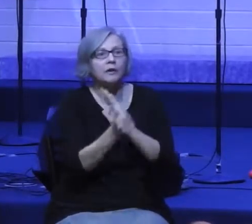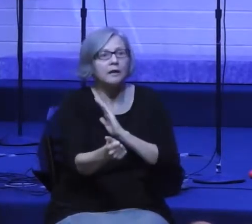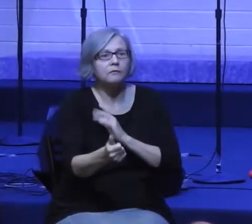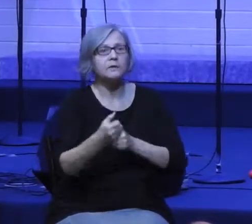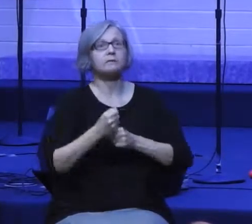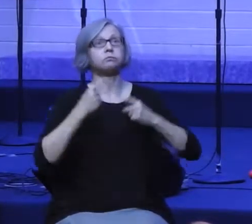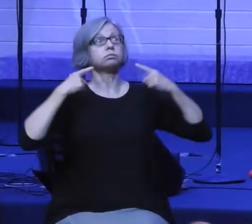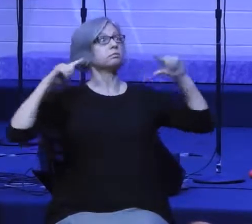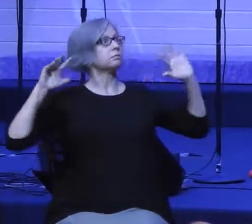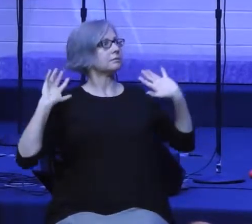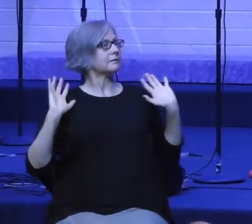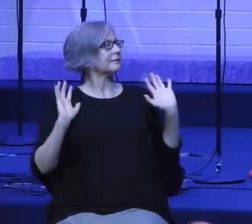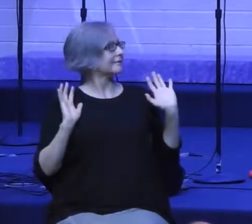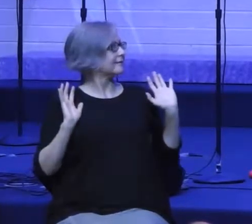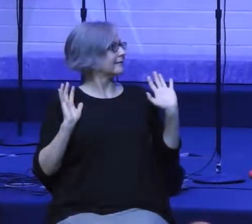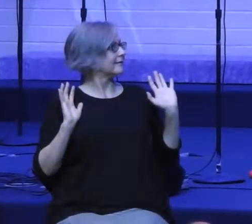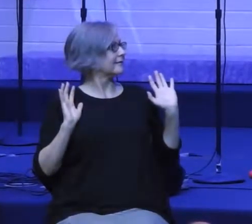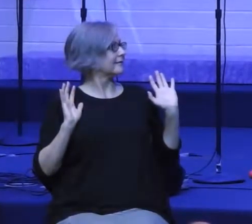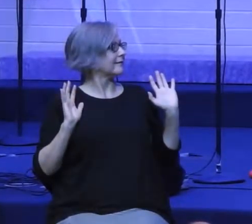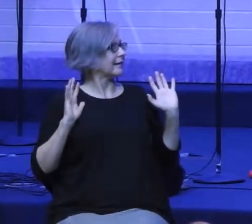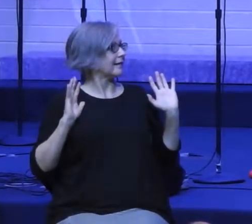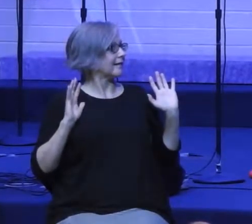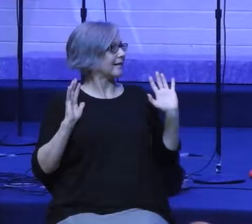because love covers over a multitude.